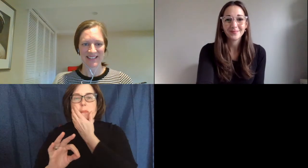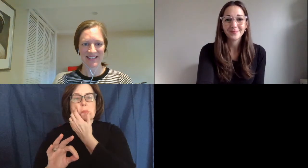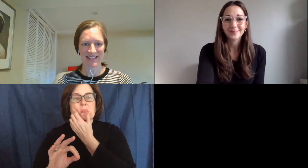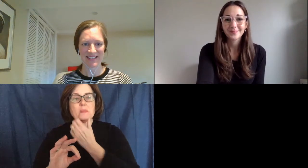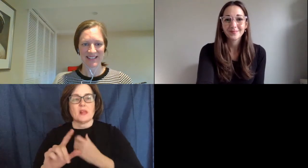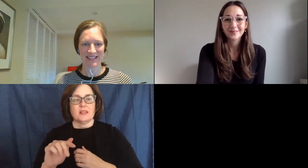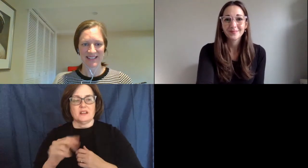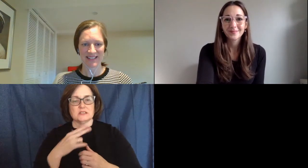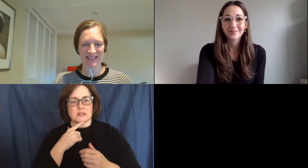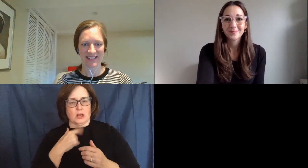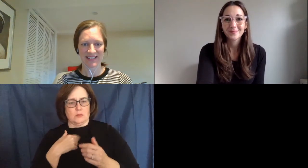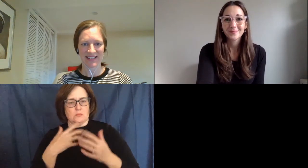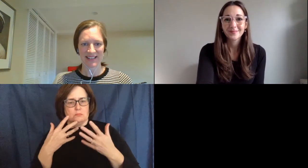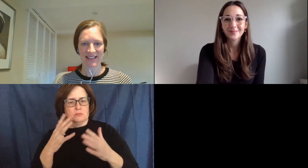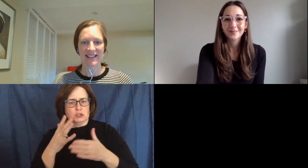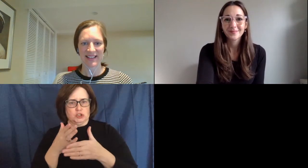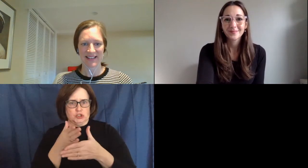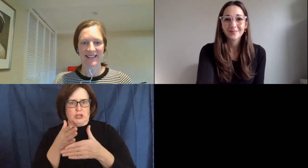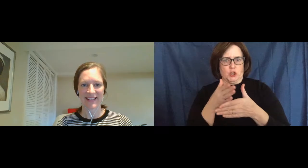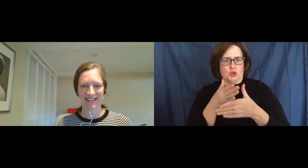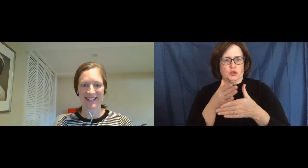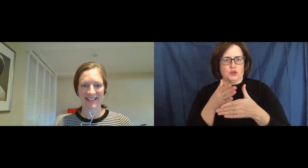see if I can, oh, I